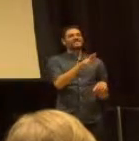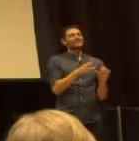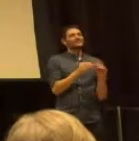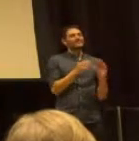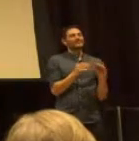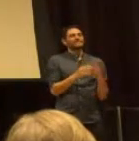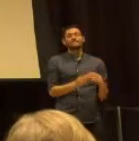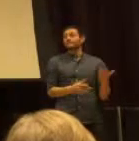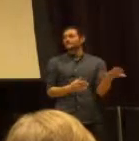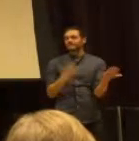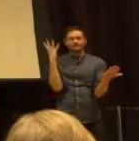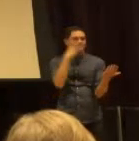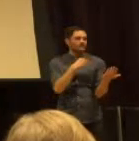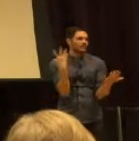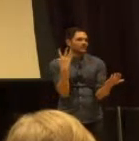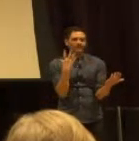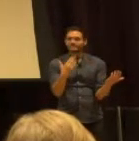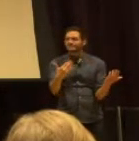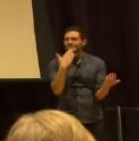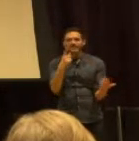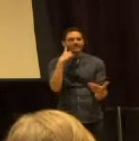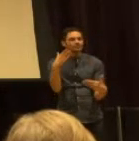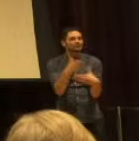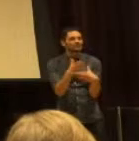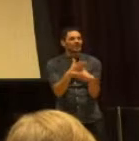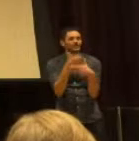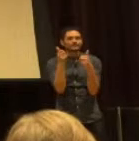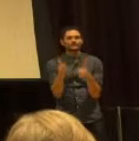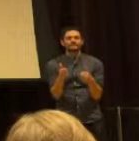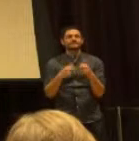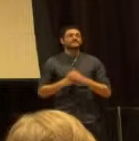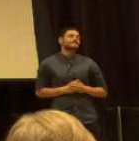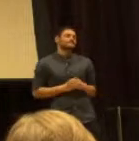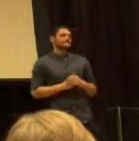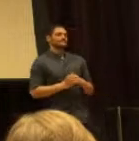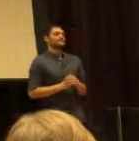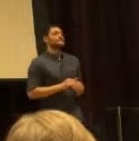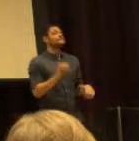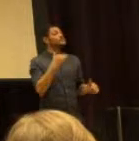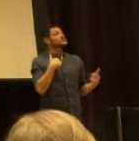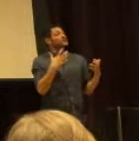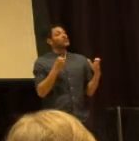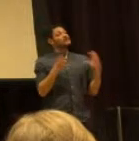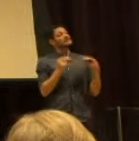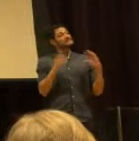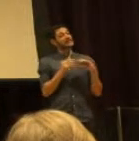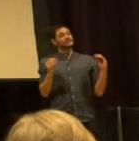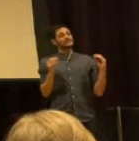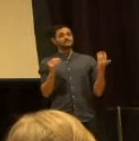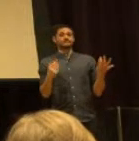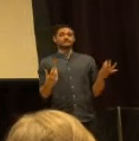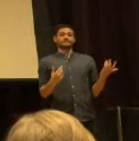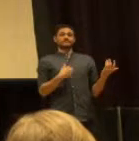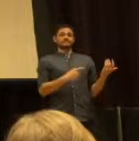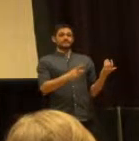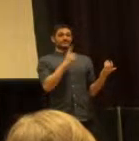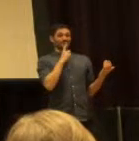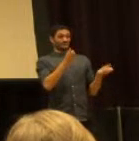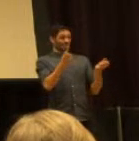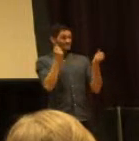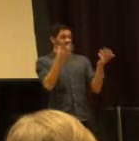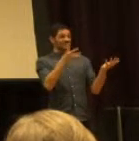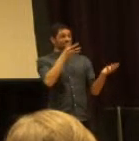Beautifully said. Thank you so much for sharing that. I'd also just like to say, in ways, I'm sure a lot of these